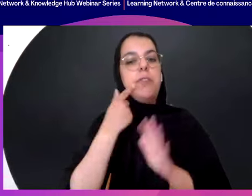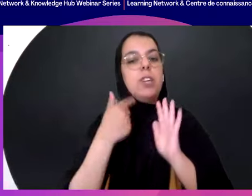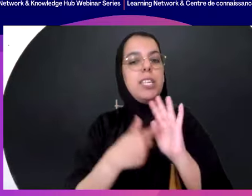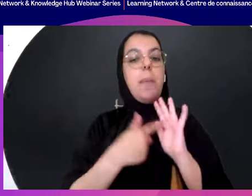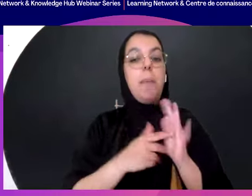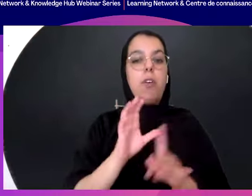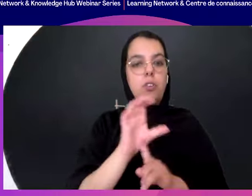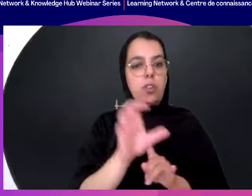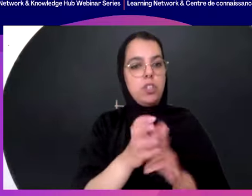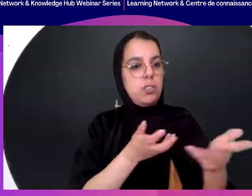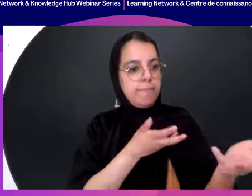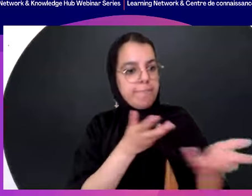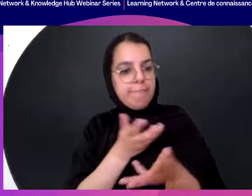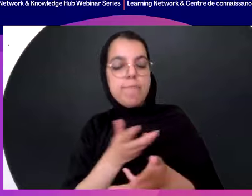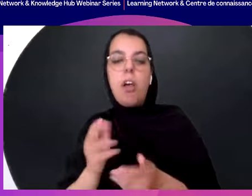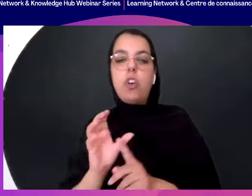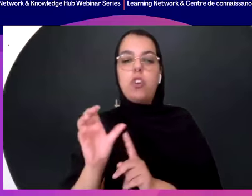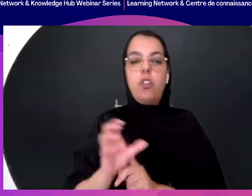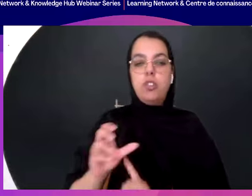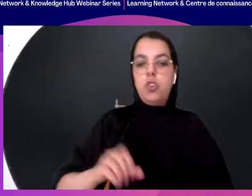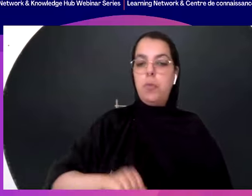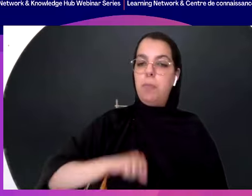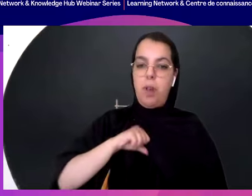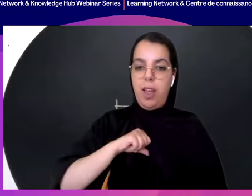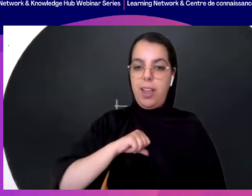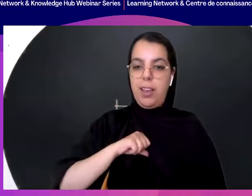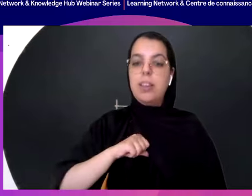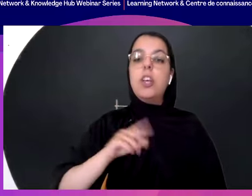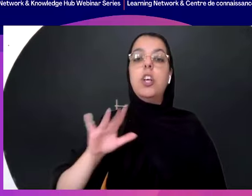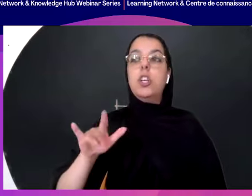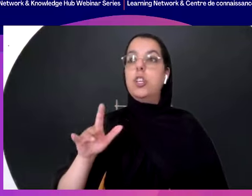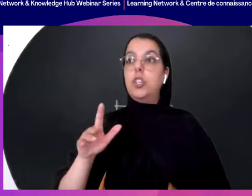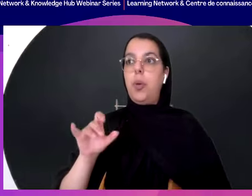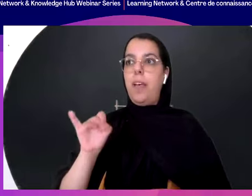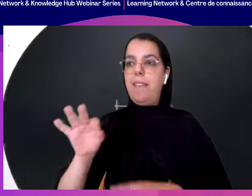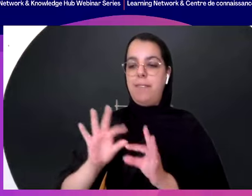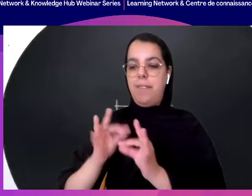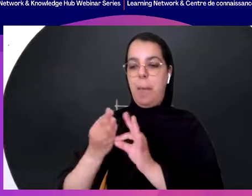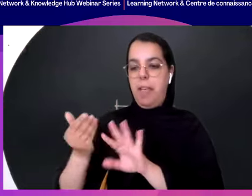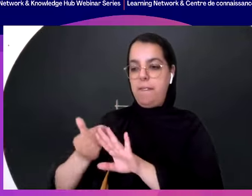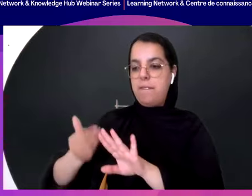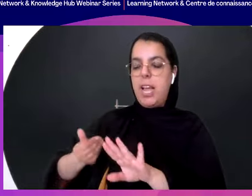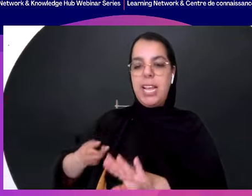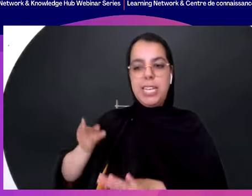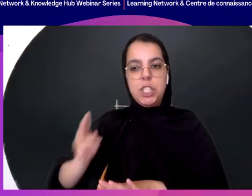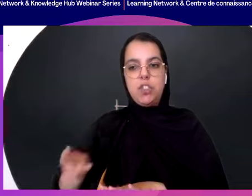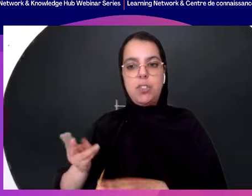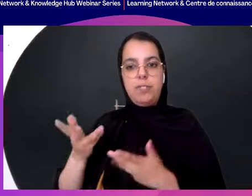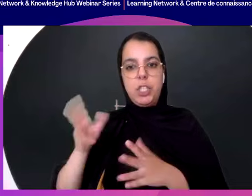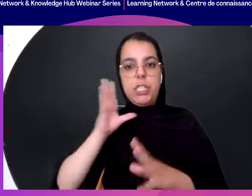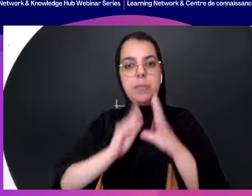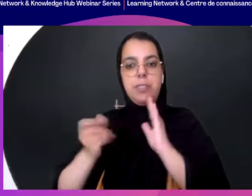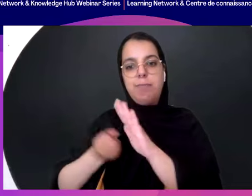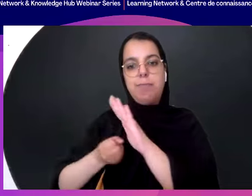protective against family history of residential schools, and also ongoing